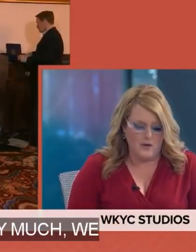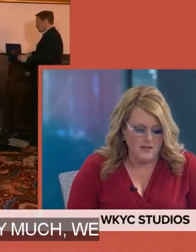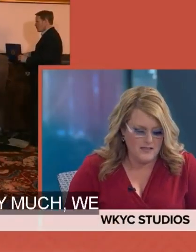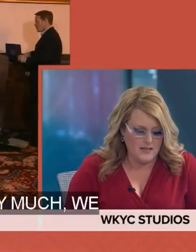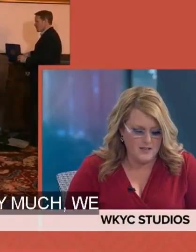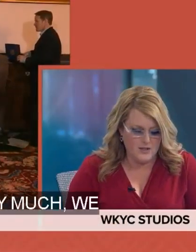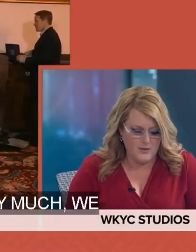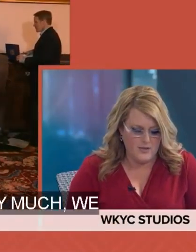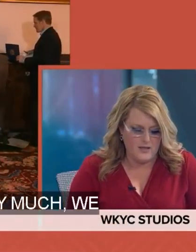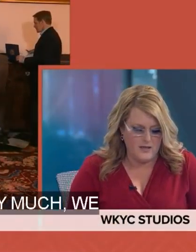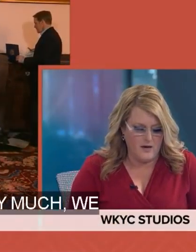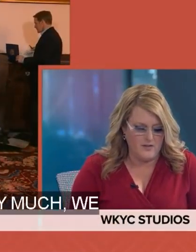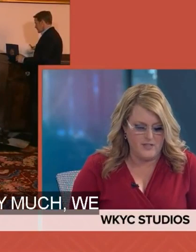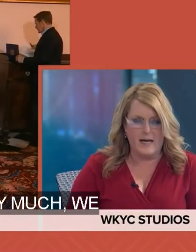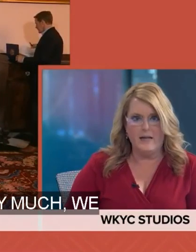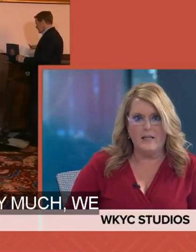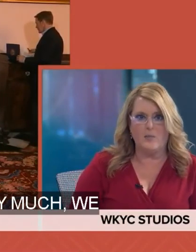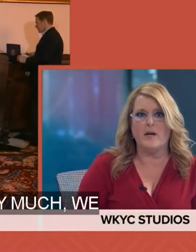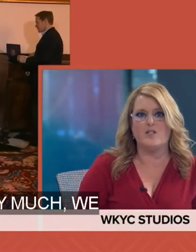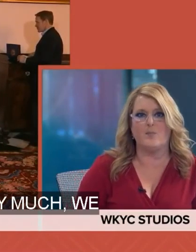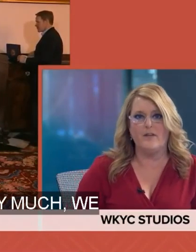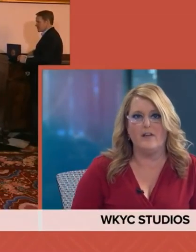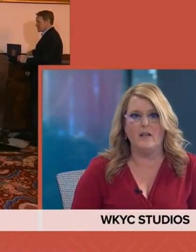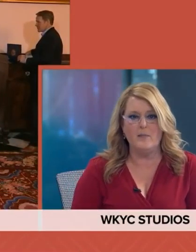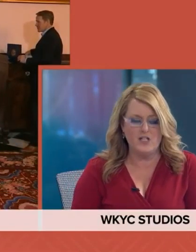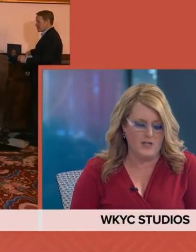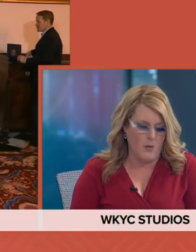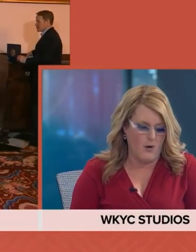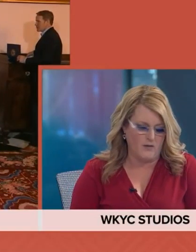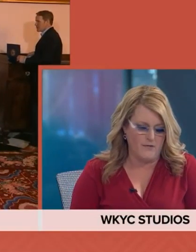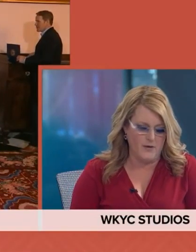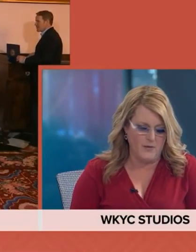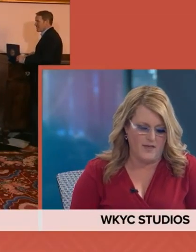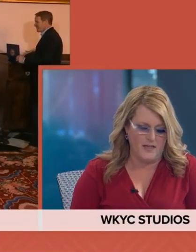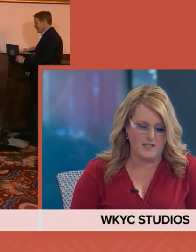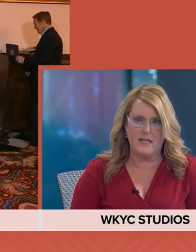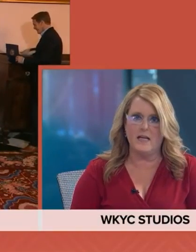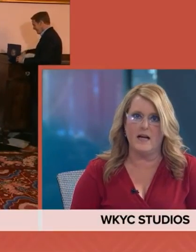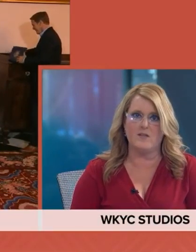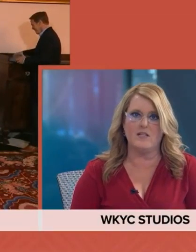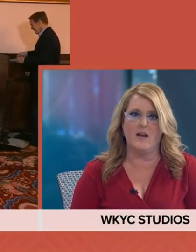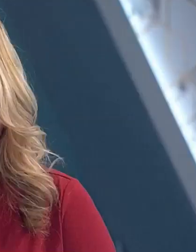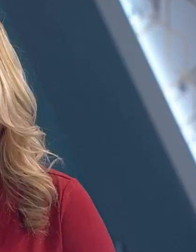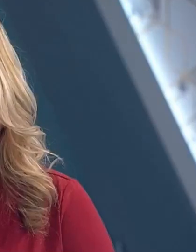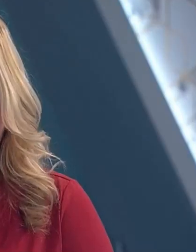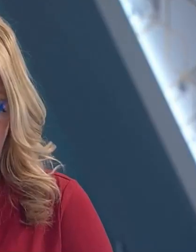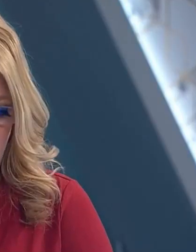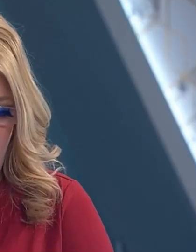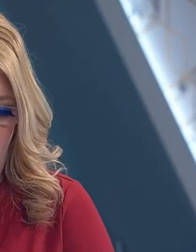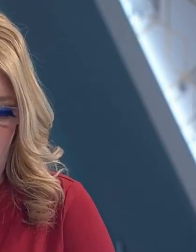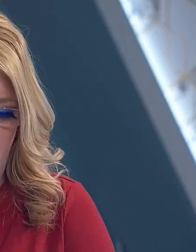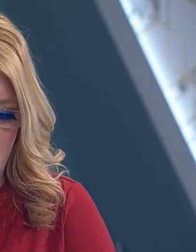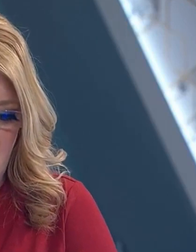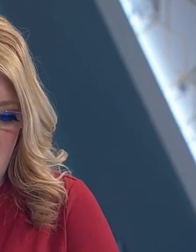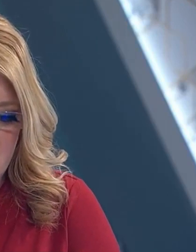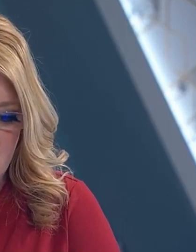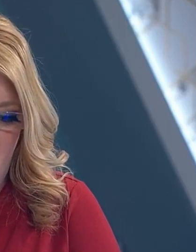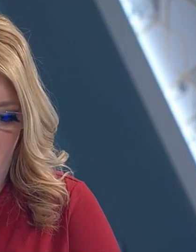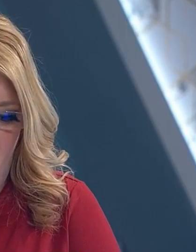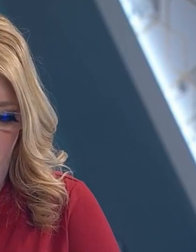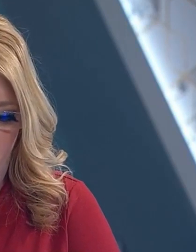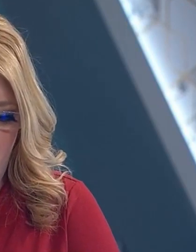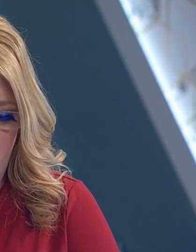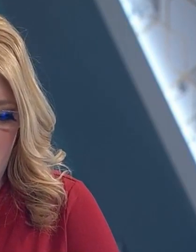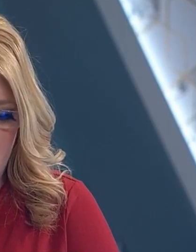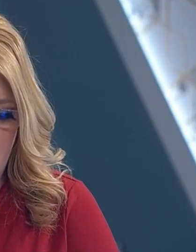Everyone, you are listening to the governor's daily press briefing. Let me just go over a few of the things he announced today in case you're just joining us.